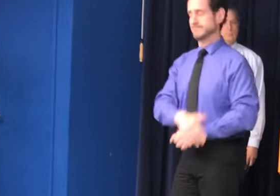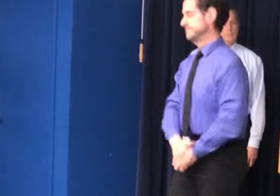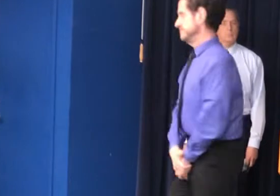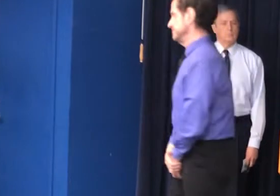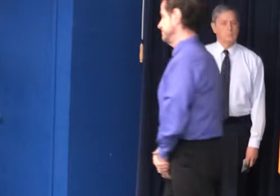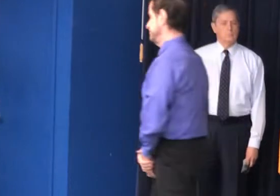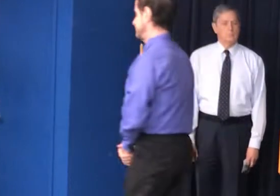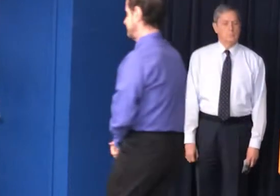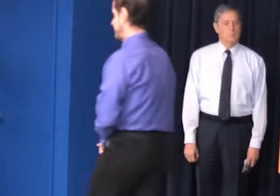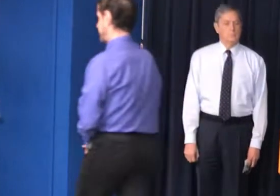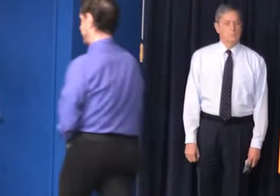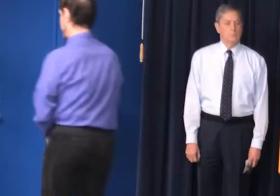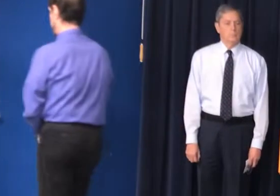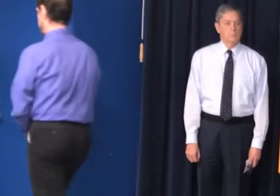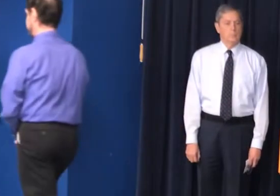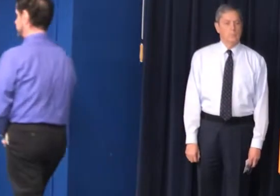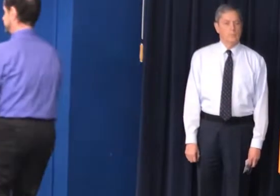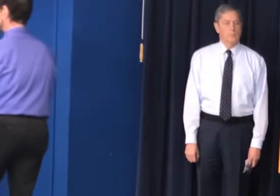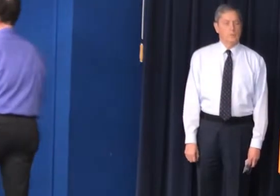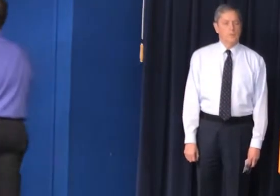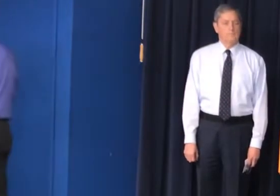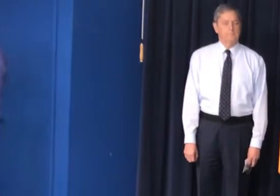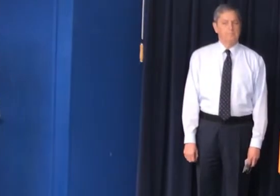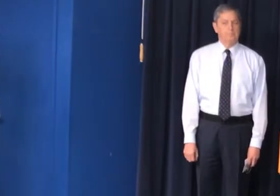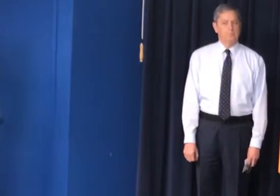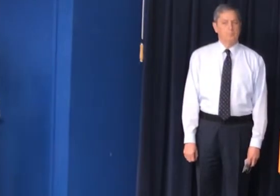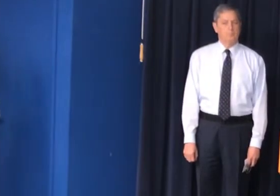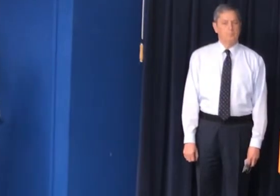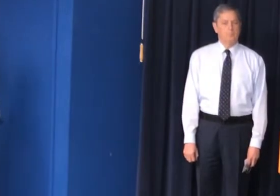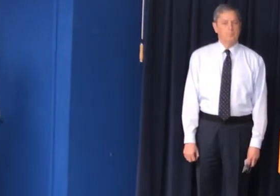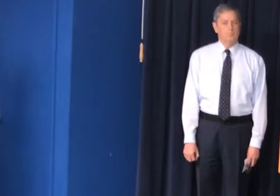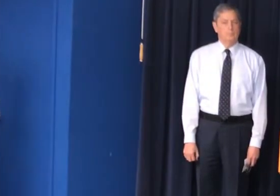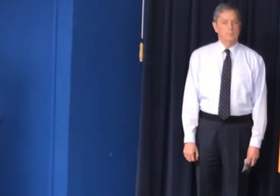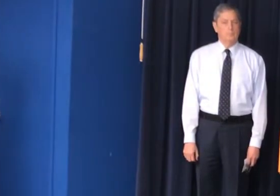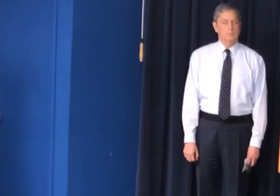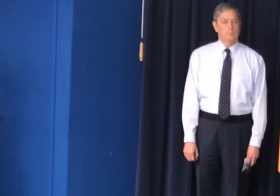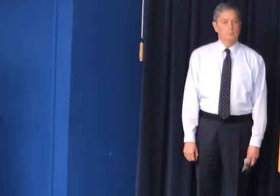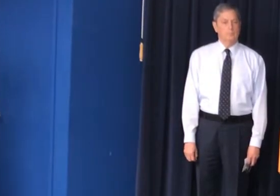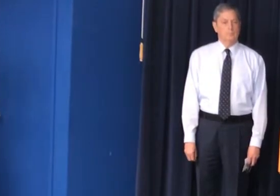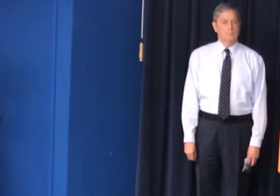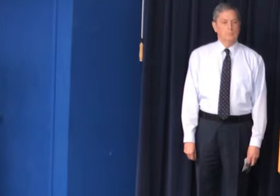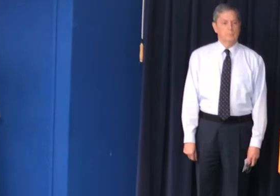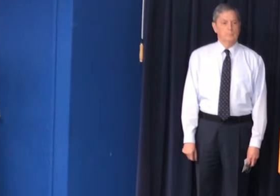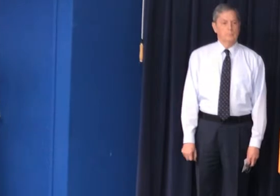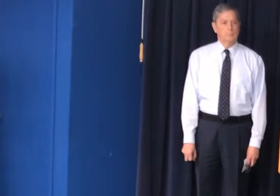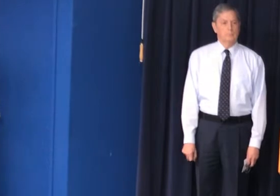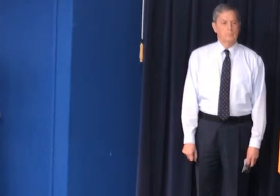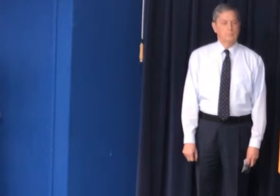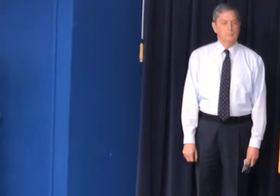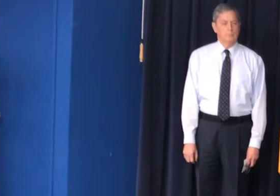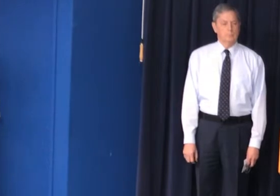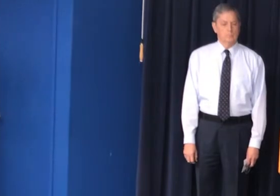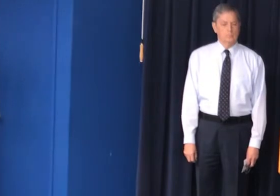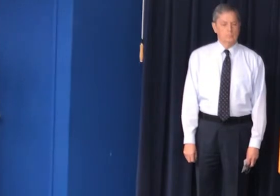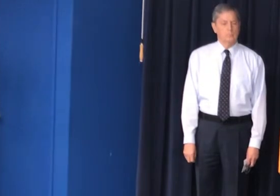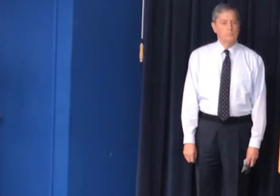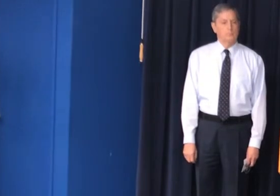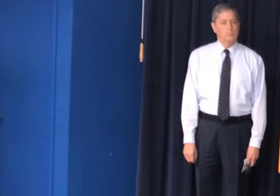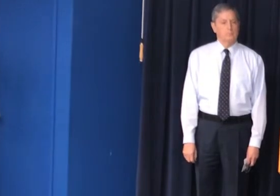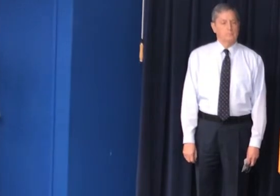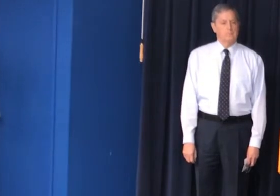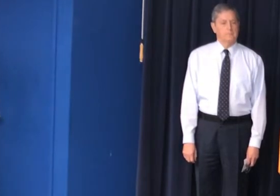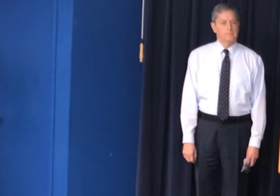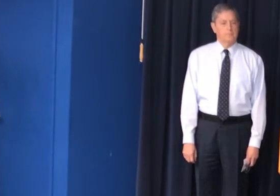Estas reportes diarios son criticales para mantener informado al Estado. Los tomo muy en serio.